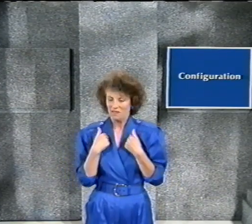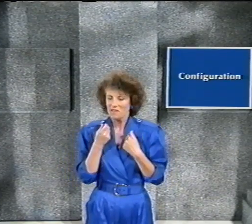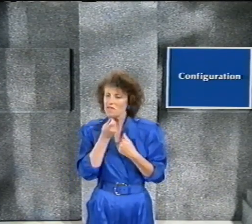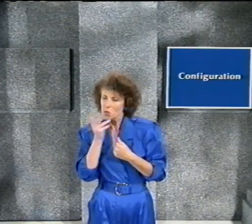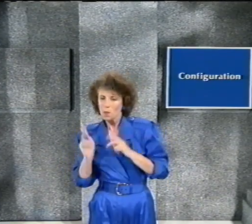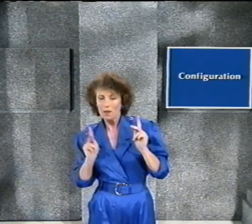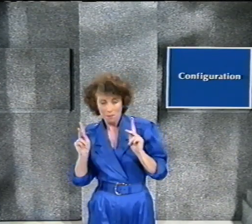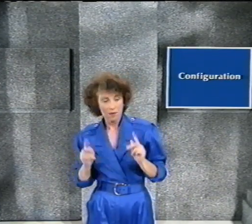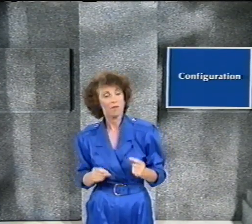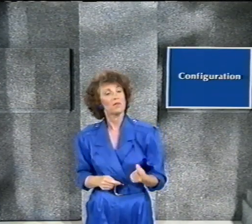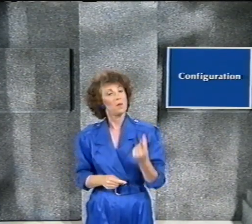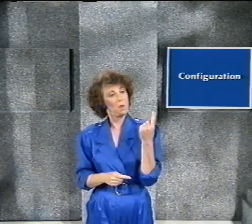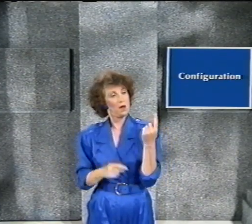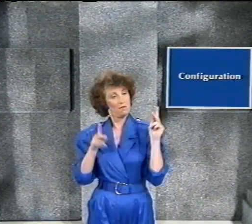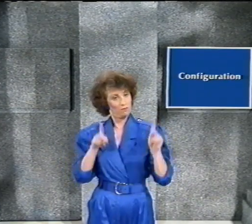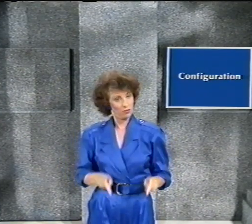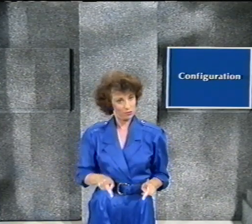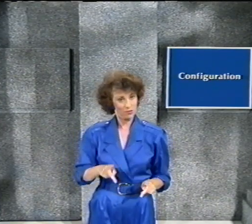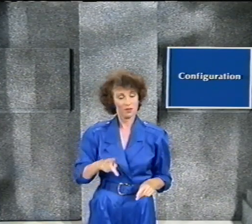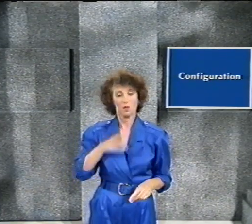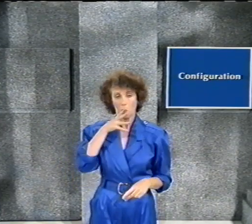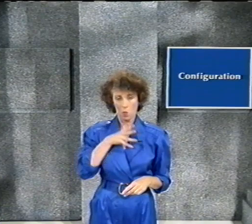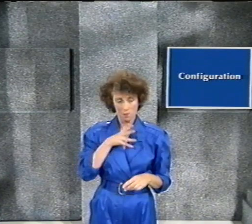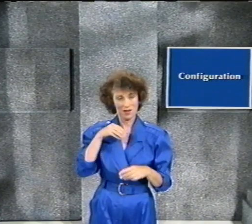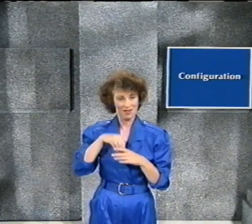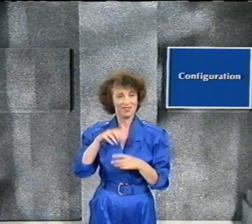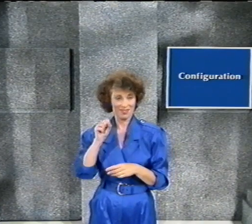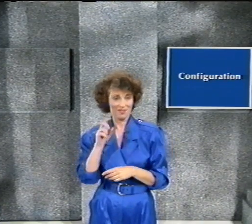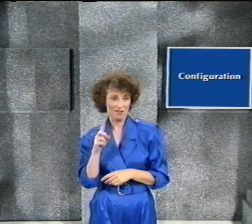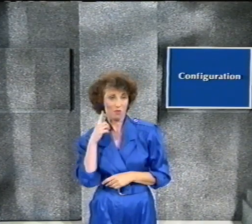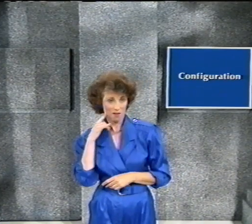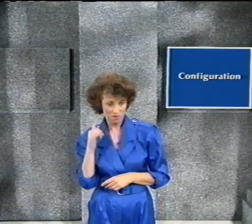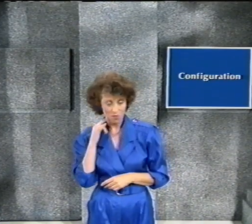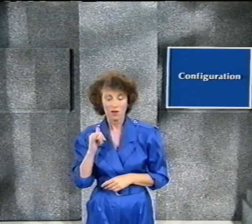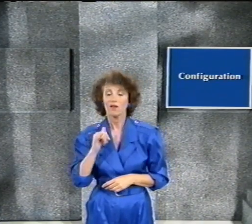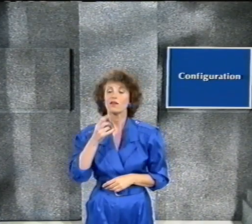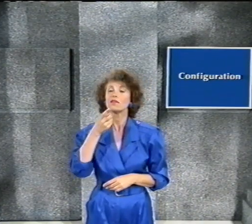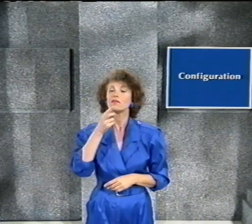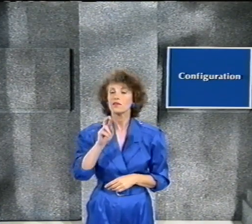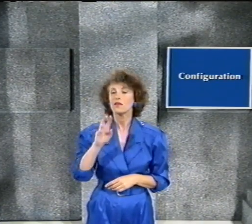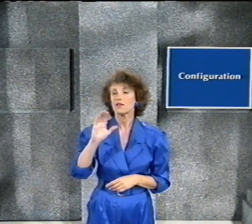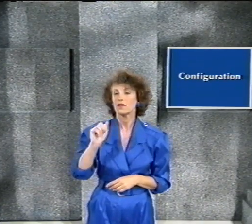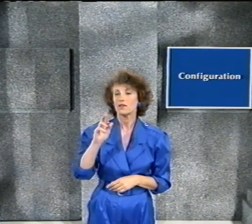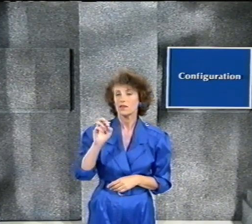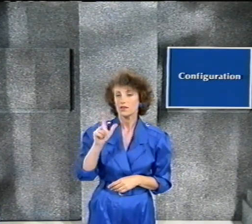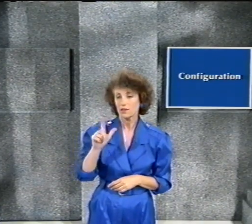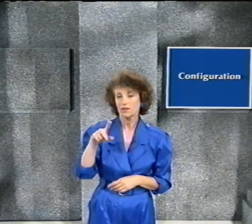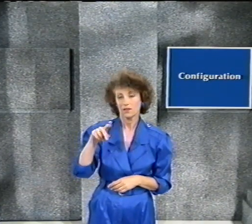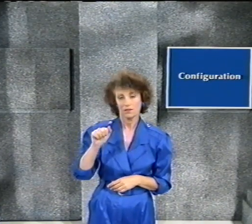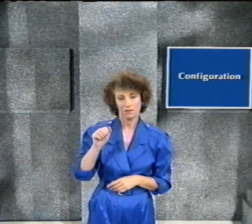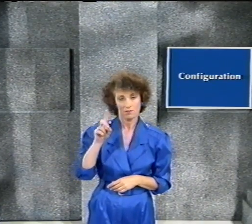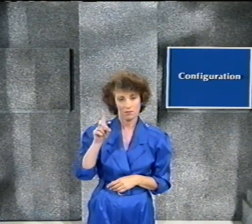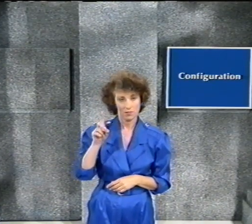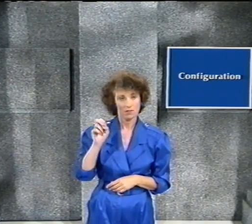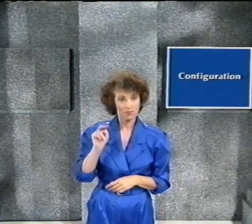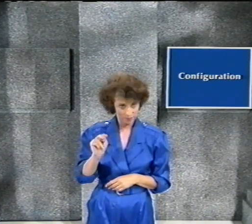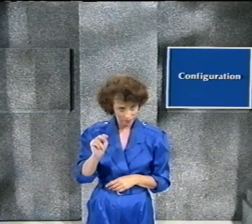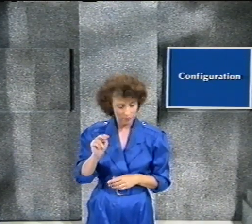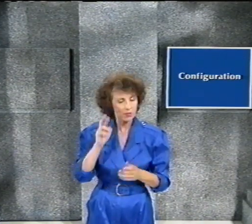little research on fingerspelling. A deaf woman in San Diego, California, Dr. Carol